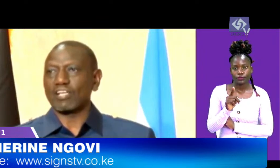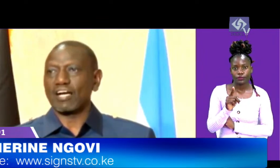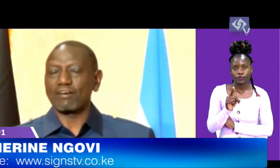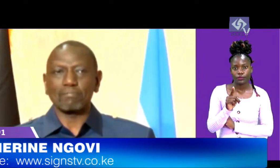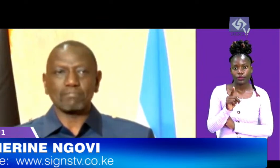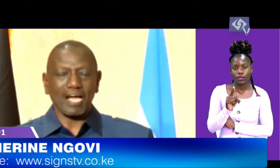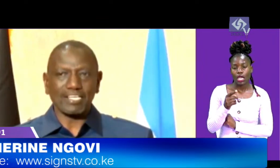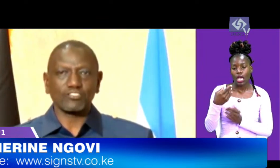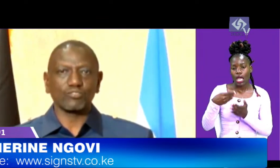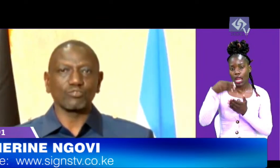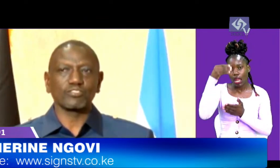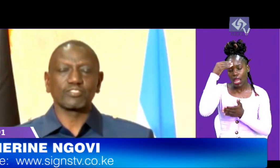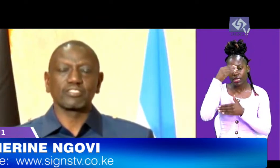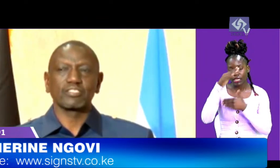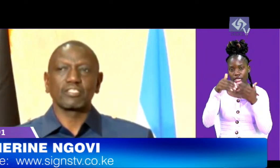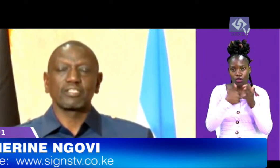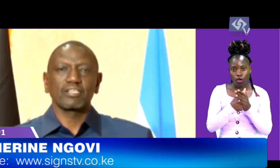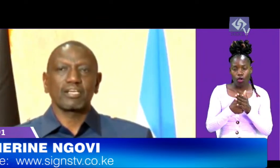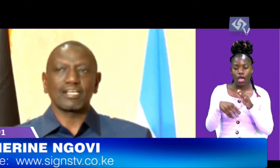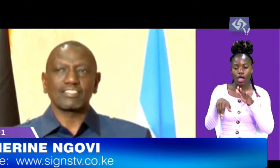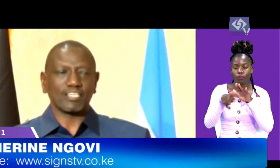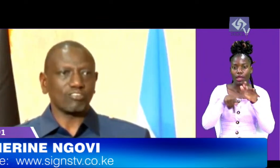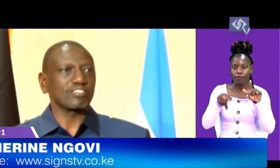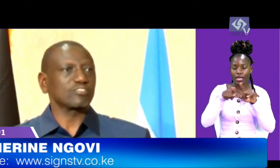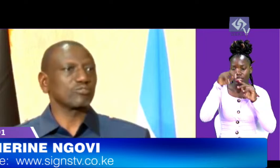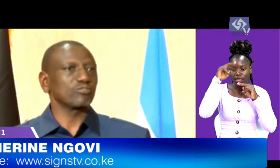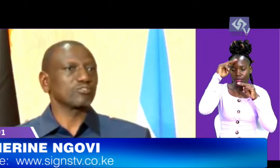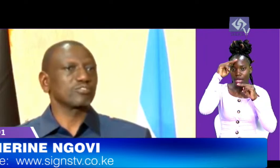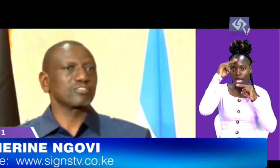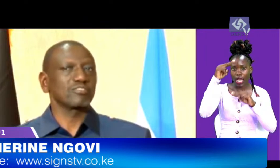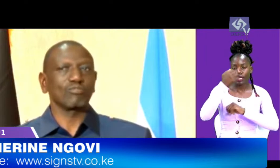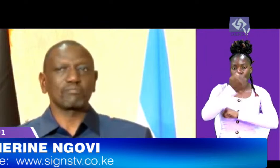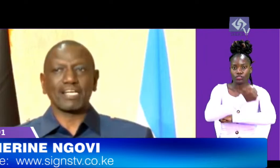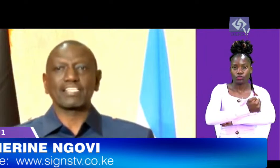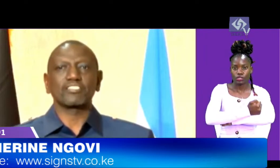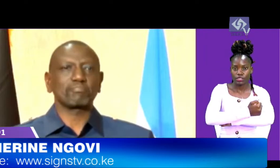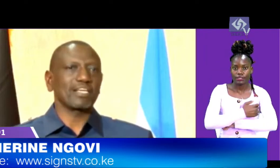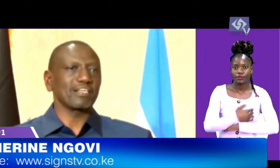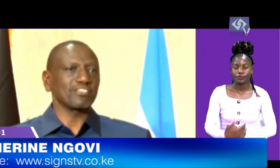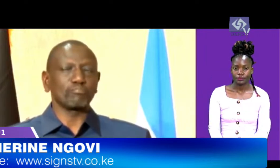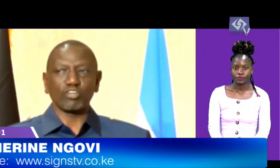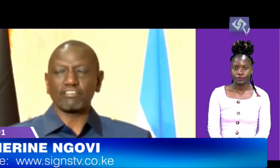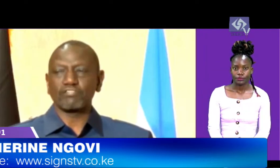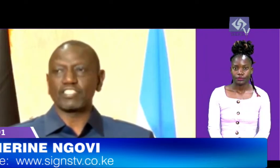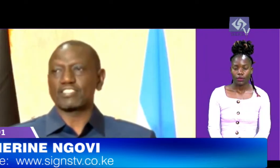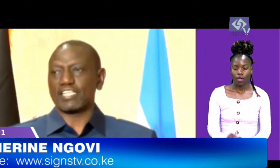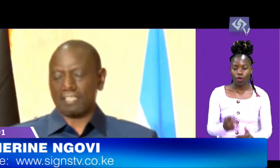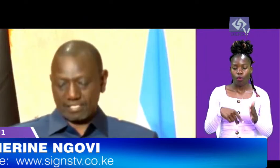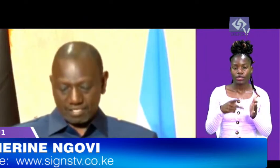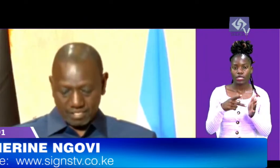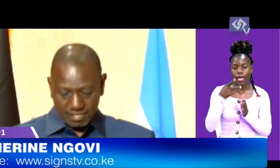learning in all our primary schools and secondary schools. What parents pay is boarding fees